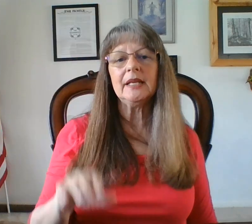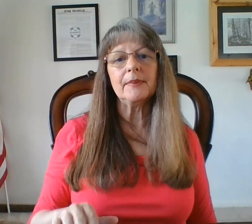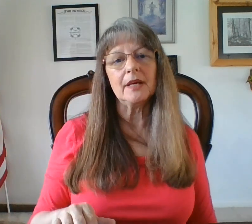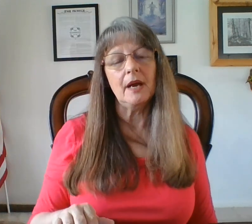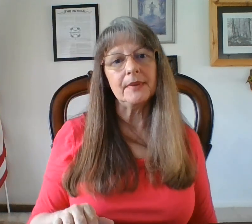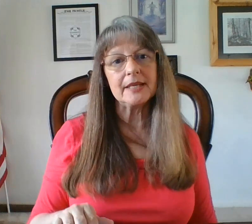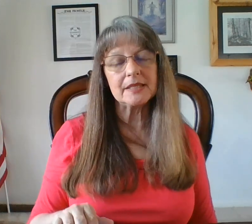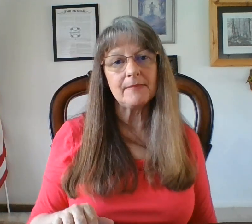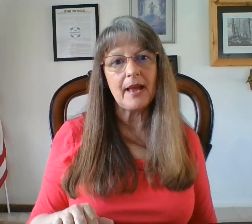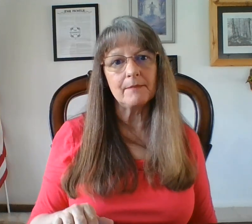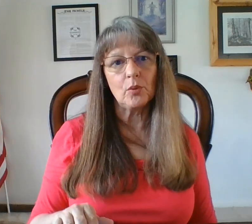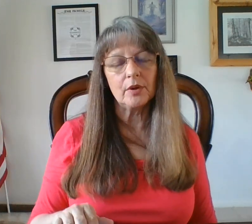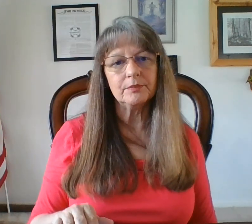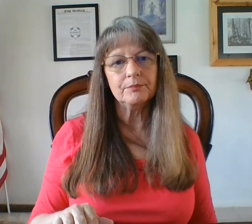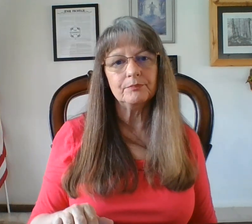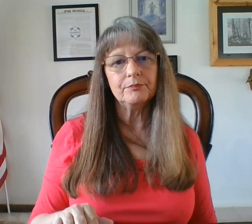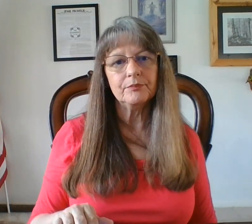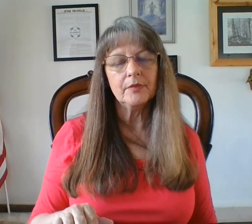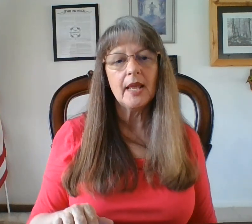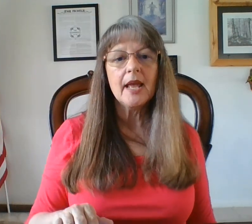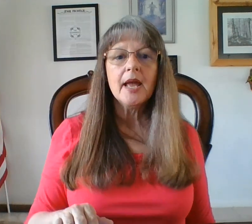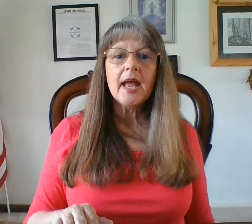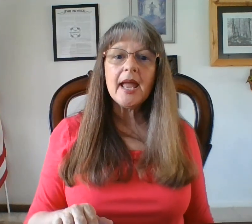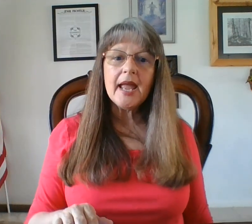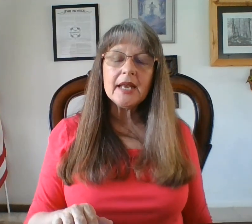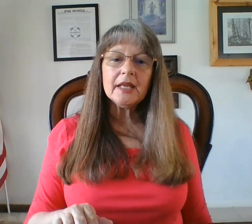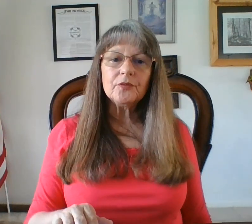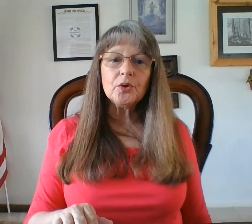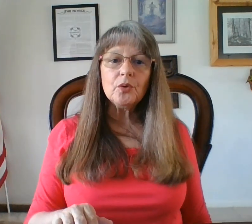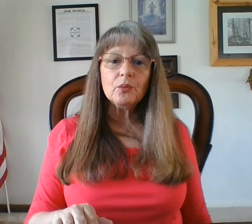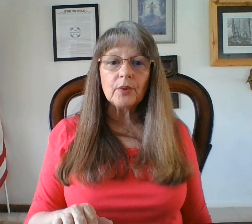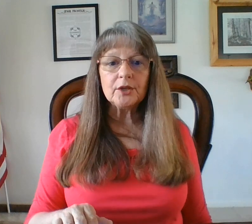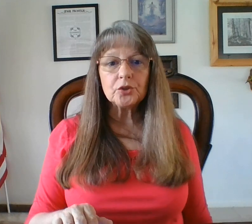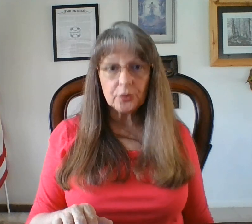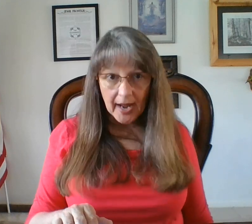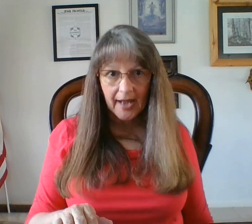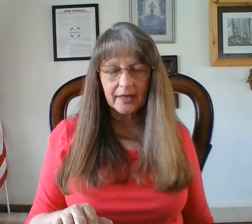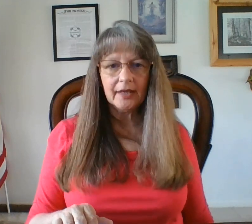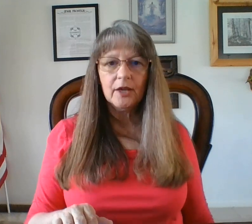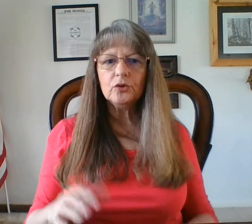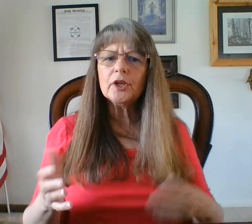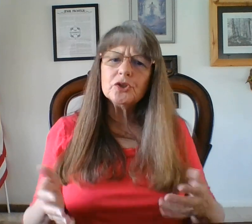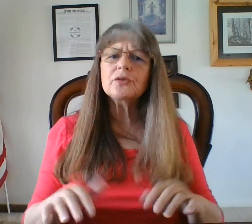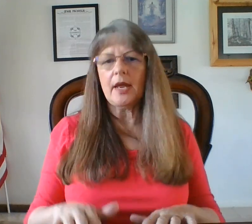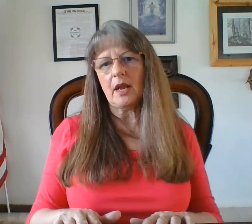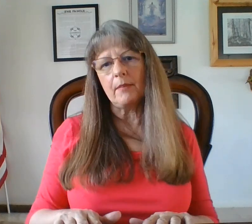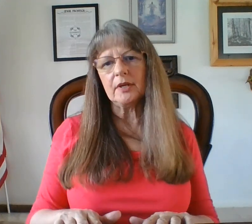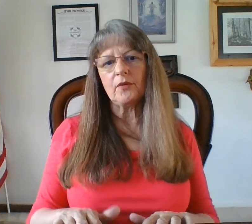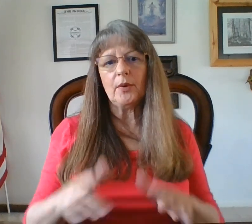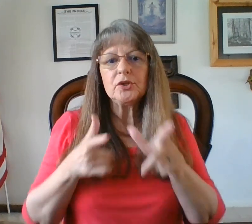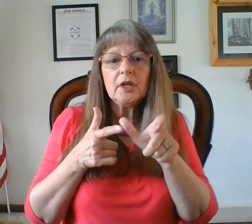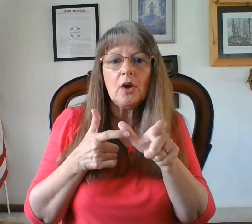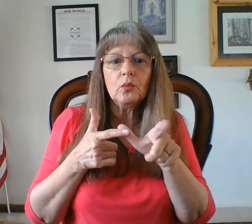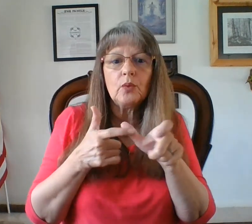it up against the backboard. And if you run track, you could do that a couple of different ways. You could go